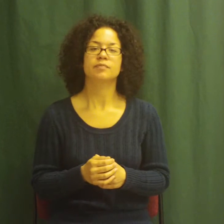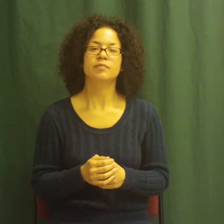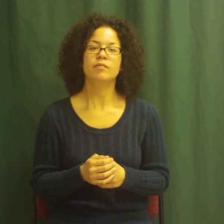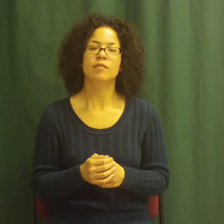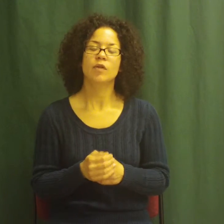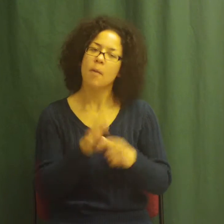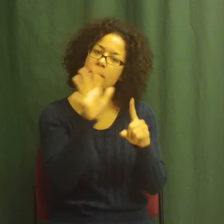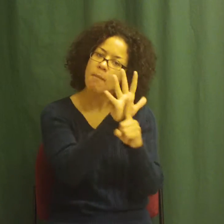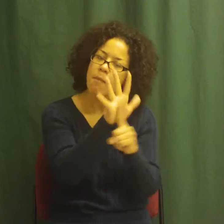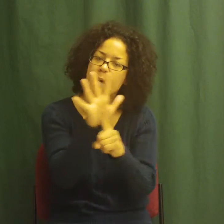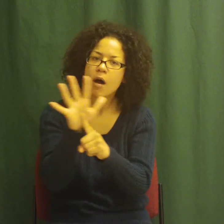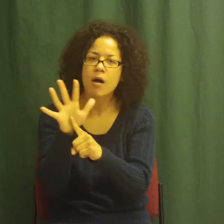common